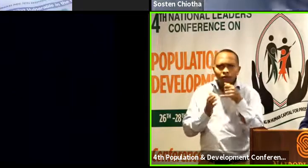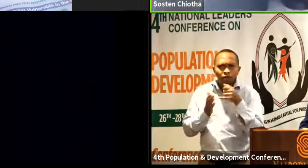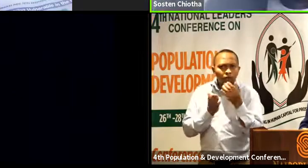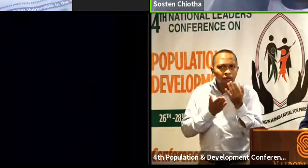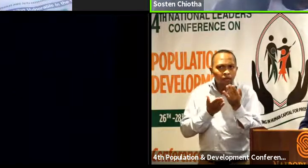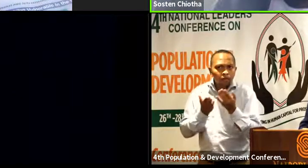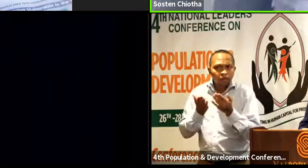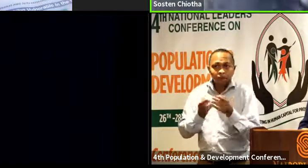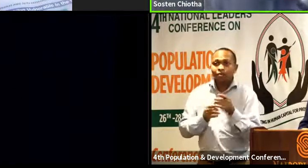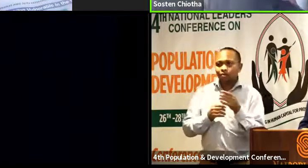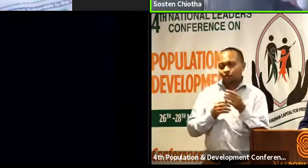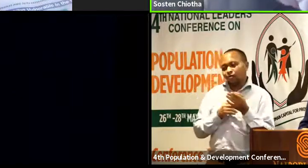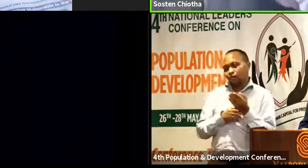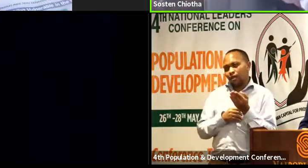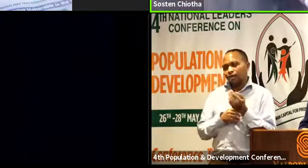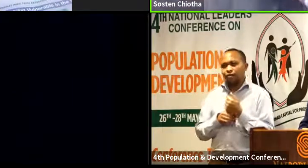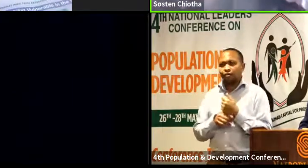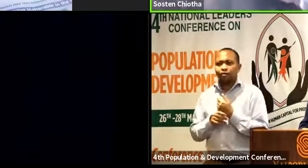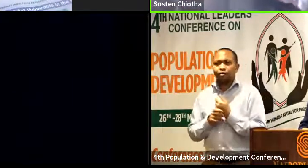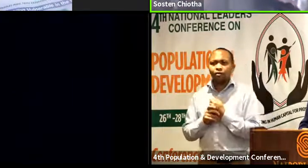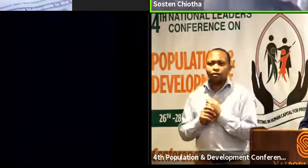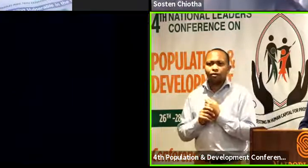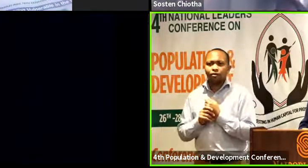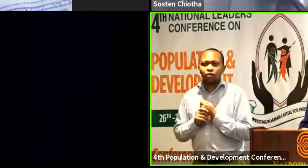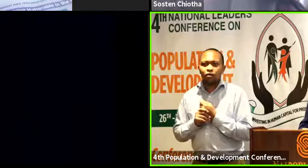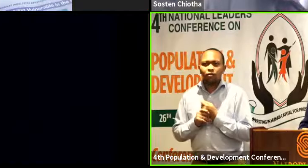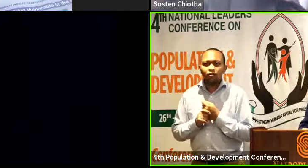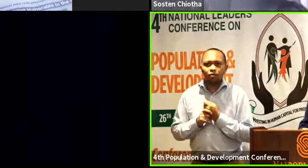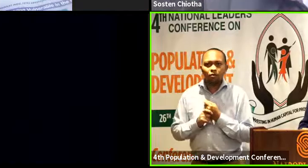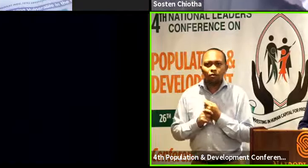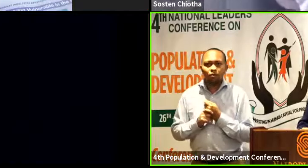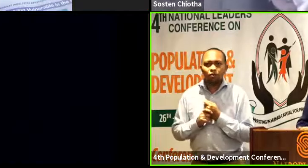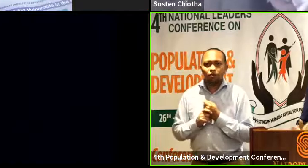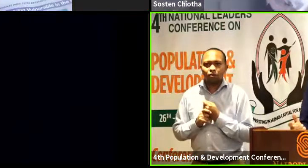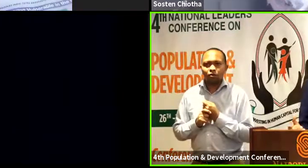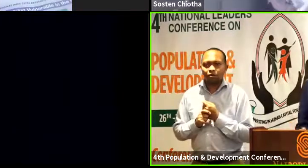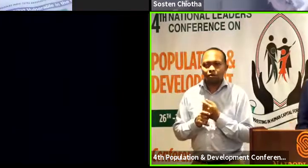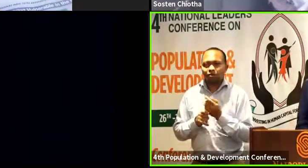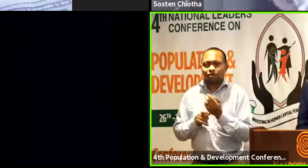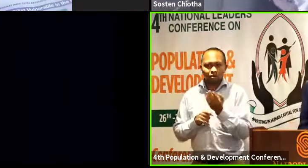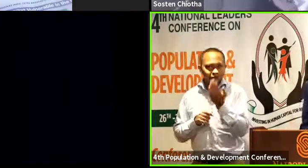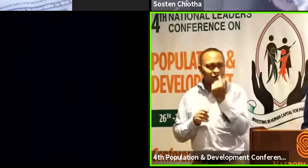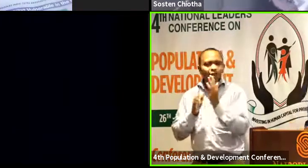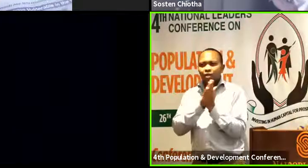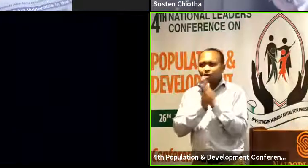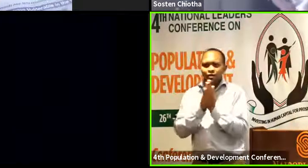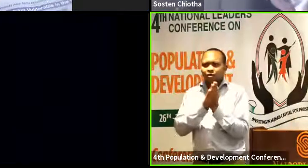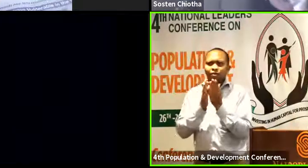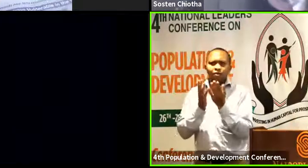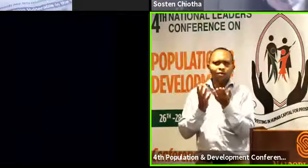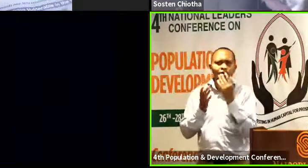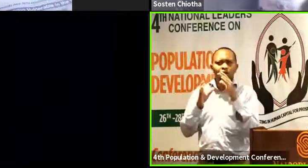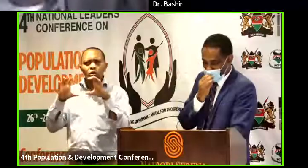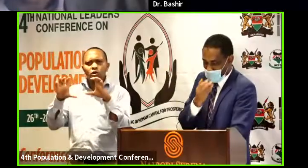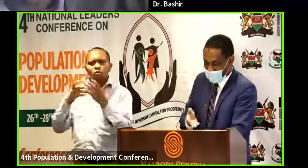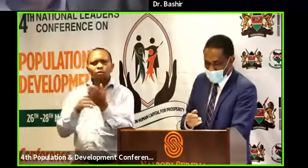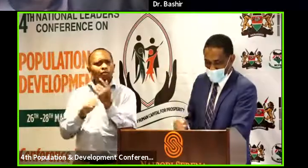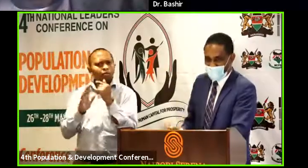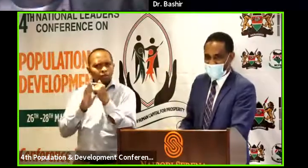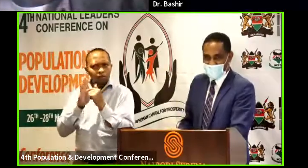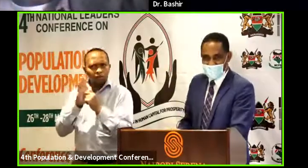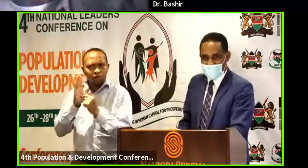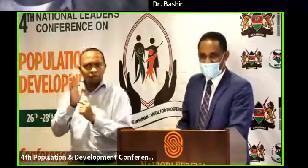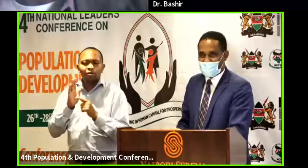Yes, I'm here. Yeah, Professor. And just let's just say something on what transpired in that session. And I like